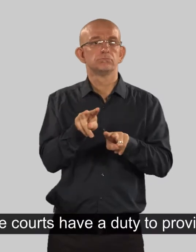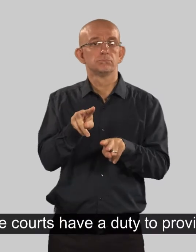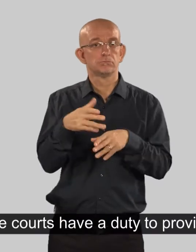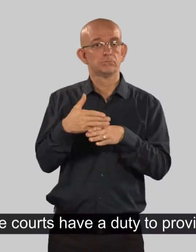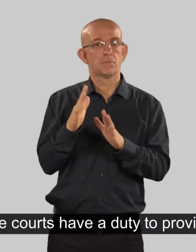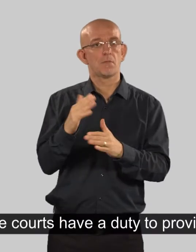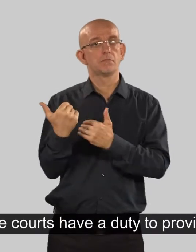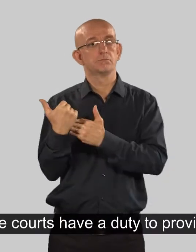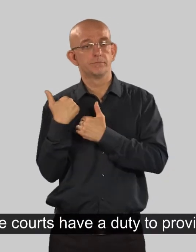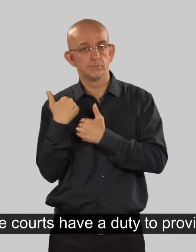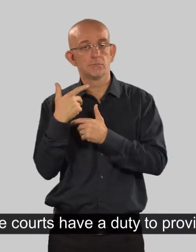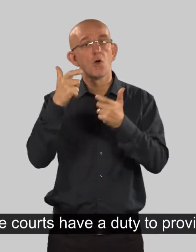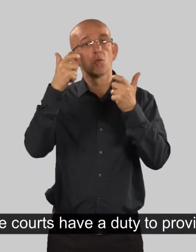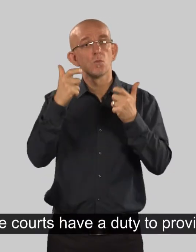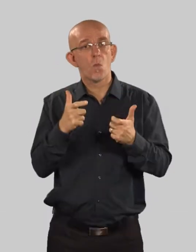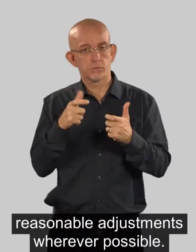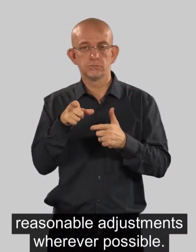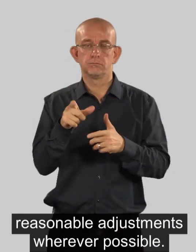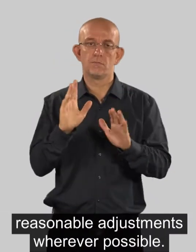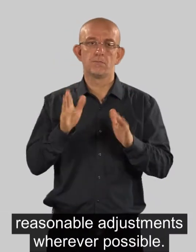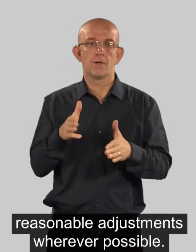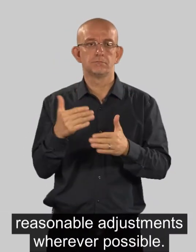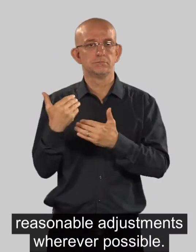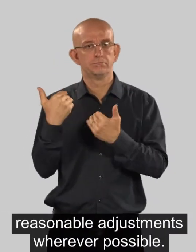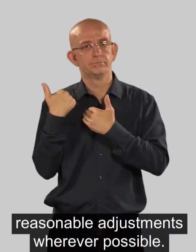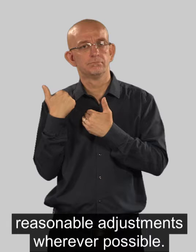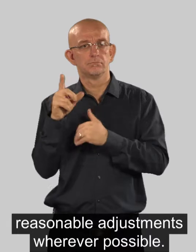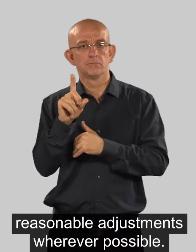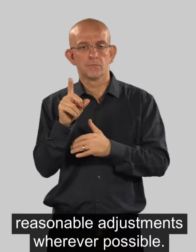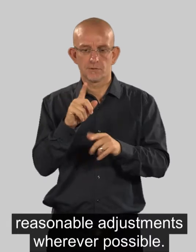a duty to provide reasonable adjustments wherever possible.